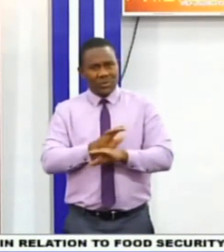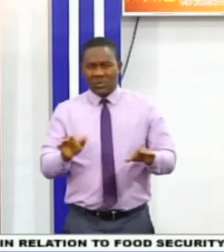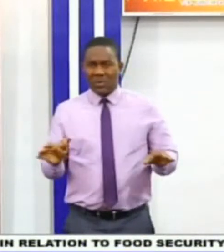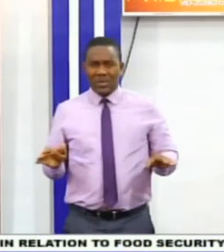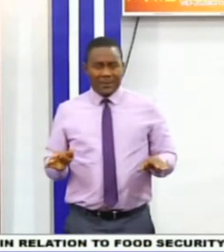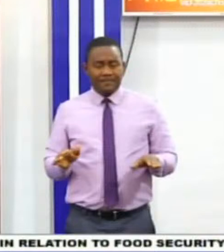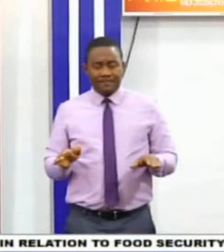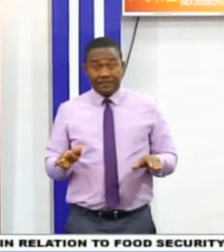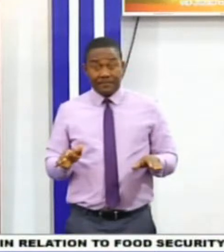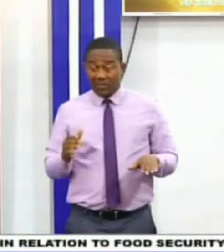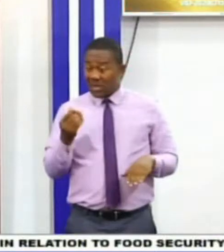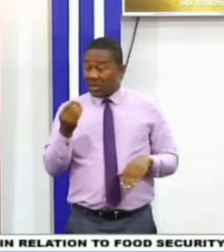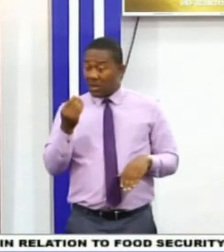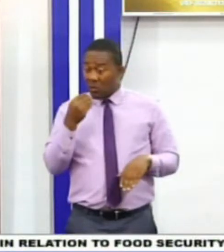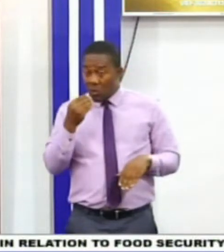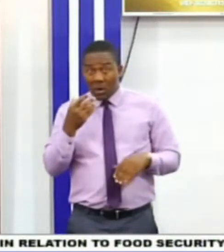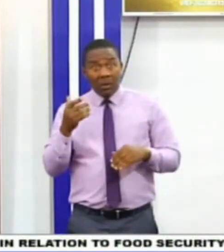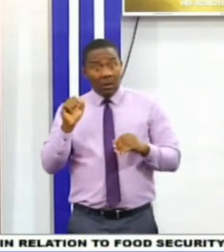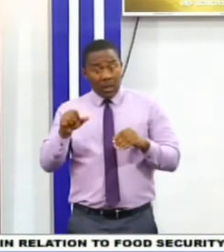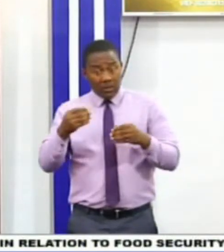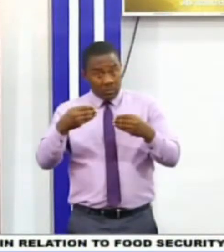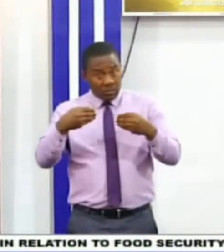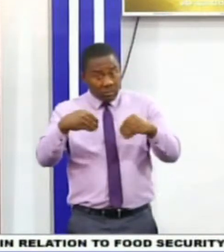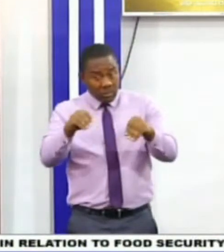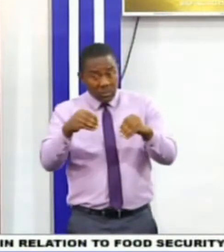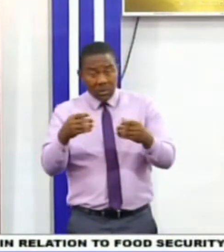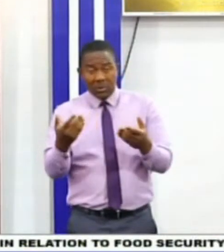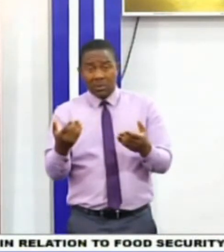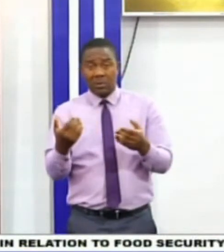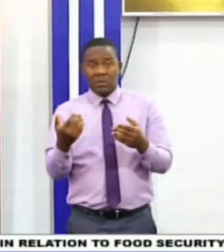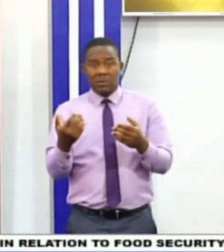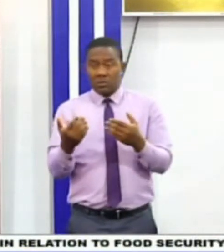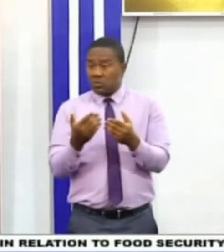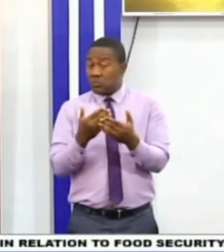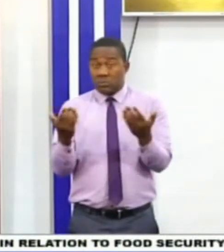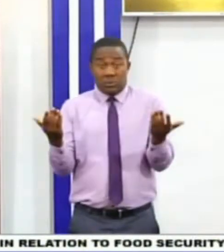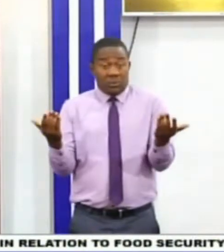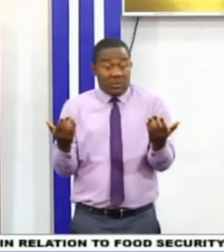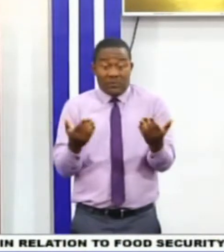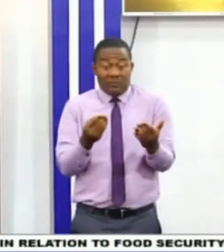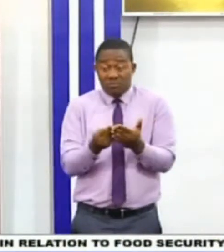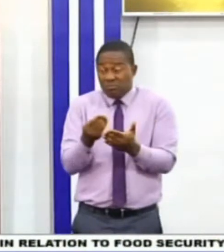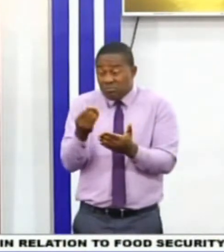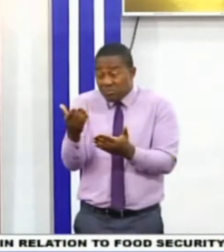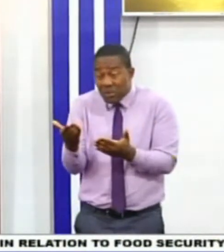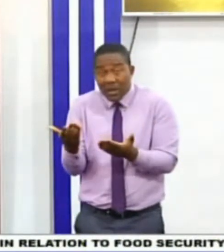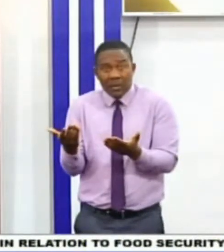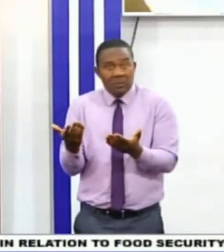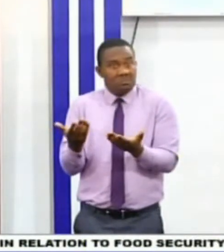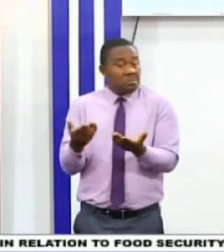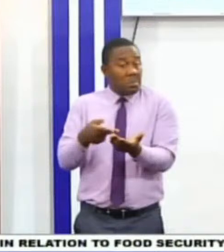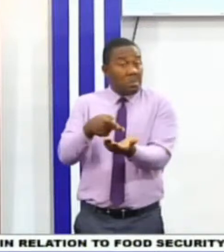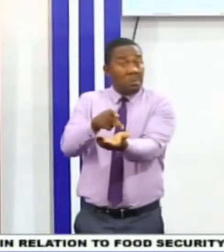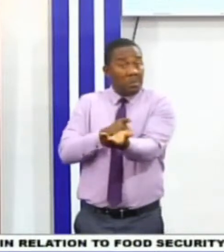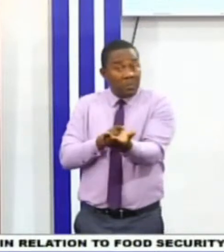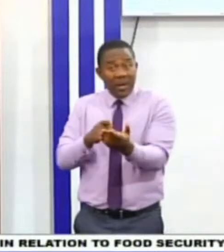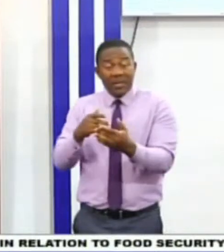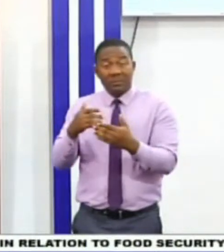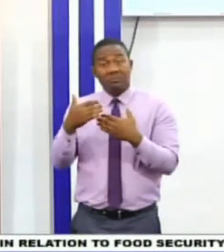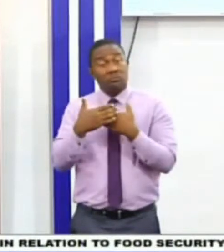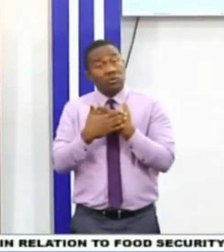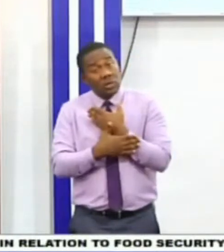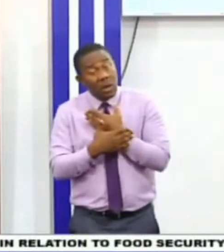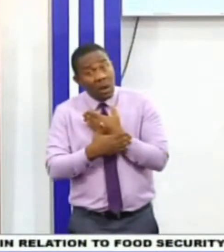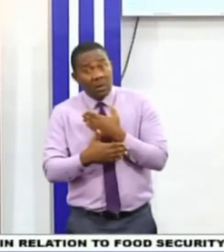any hindrance to anybody, the seller or the buyer. As I said, either raw food or plantain, yams, or